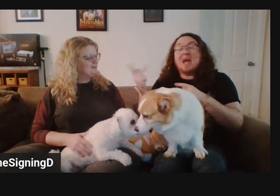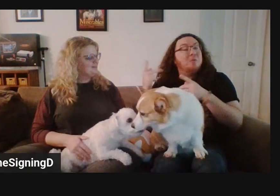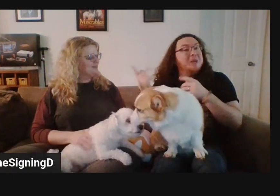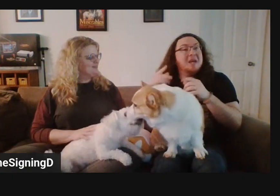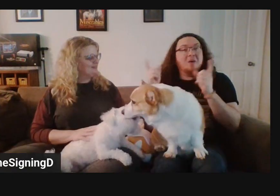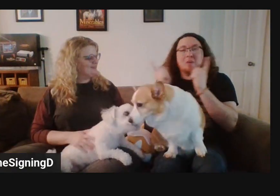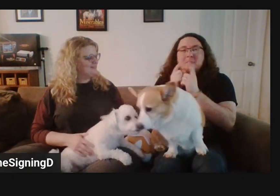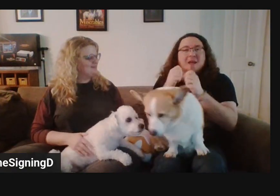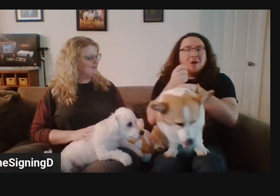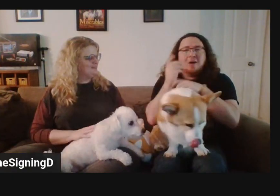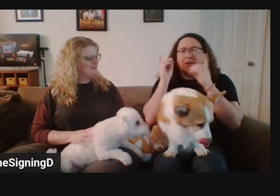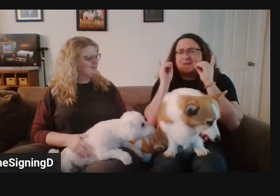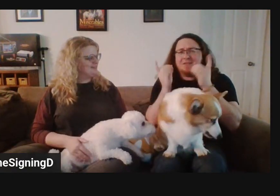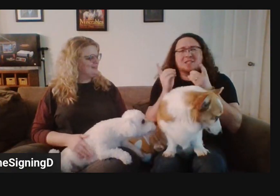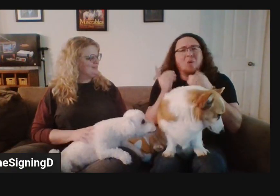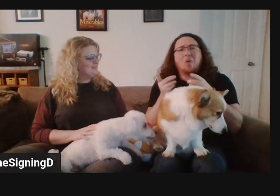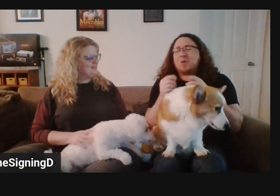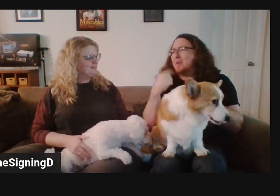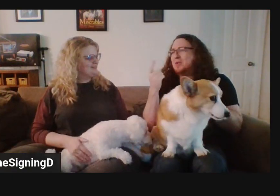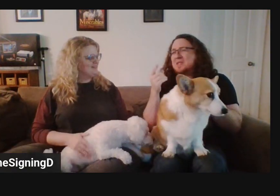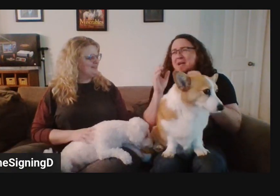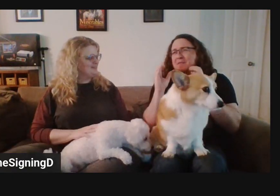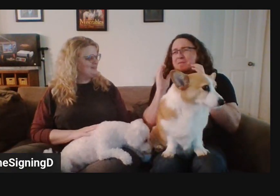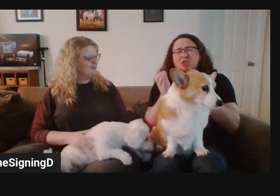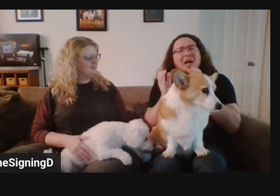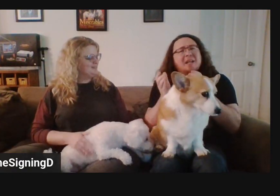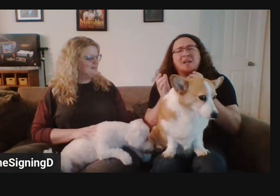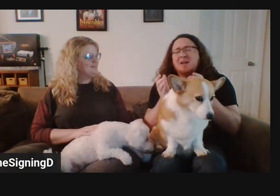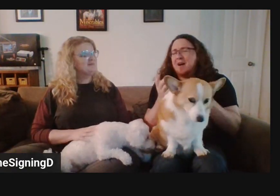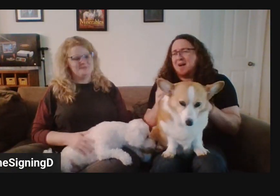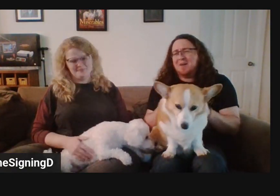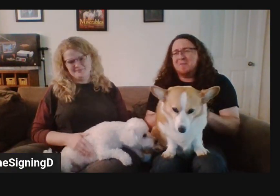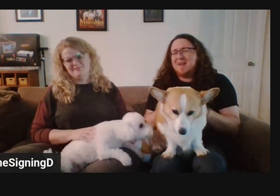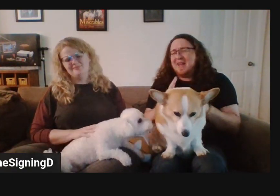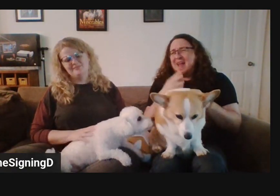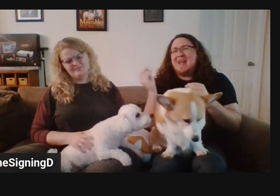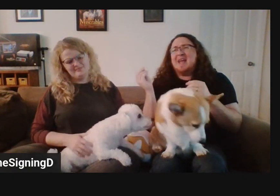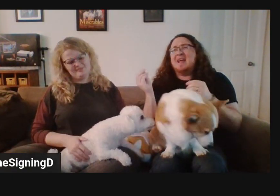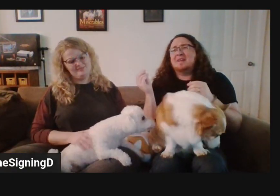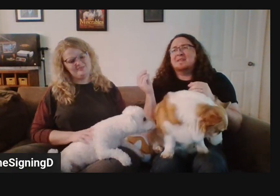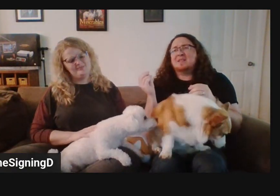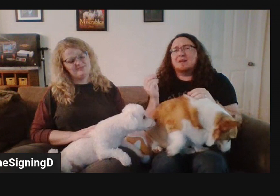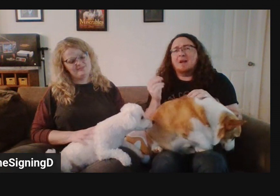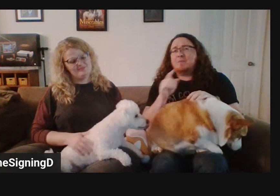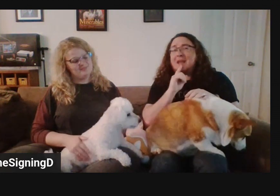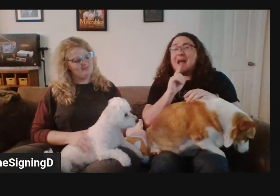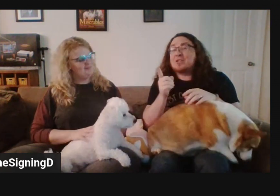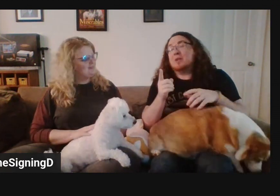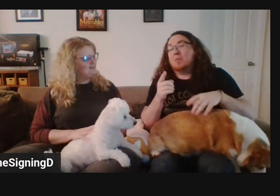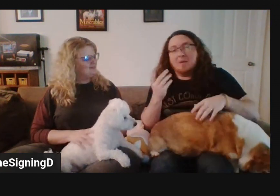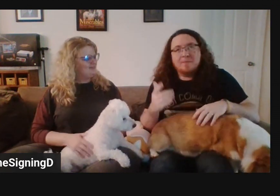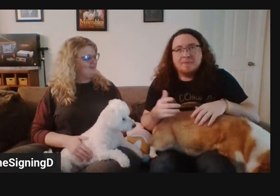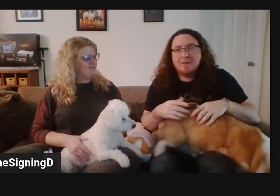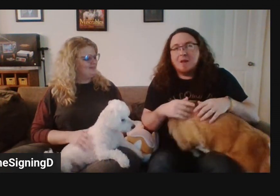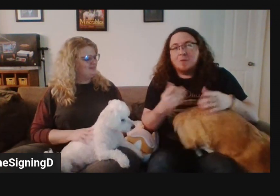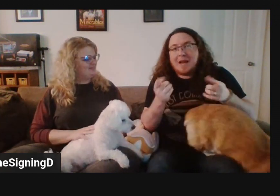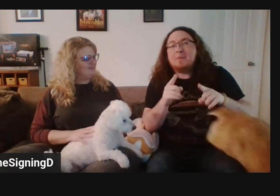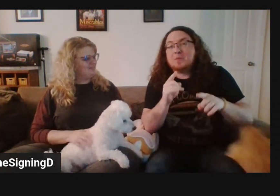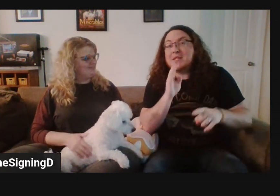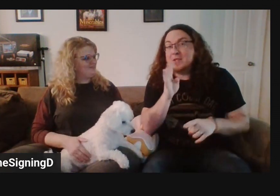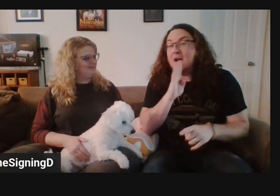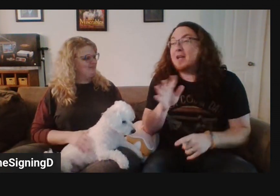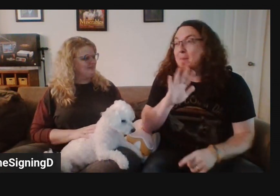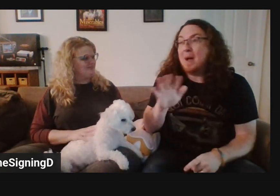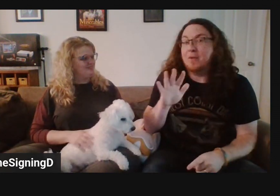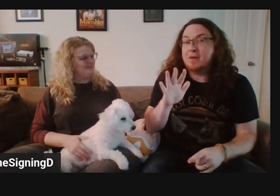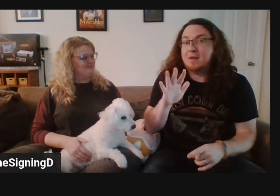So yeah, we met on Discord. We were just kind of chatting, and actually, well, what happened